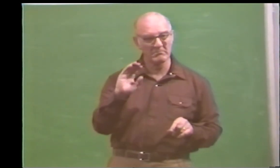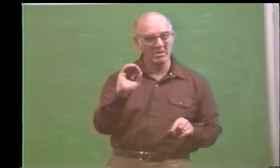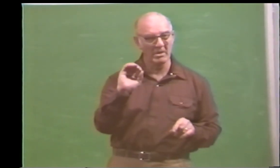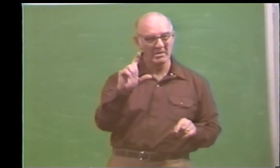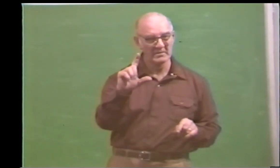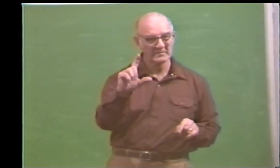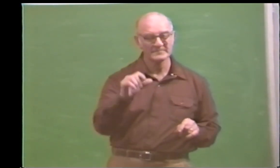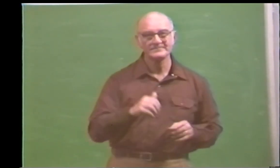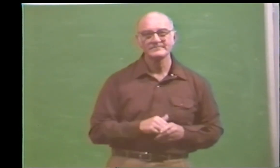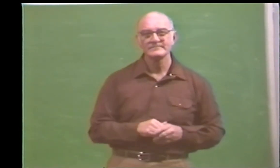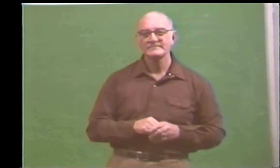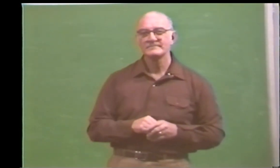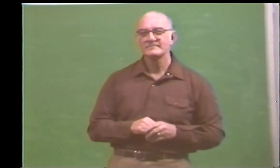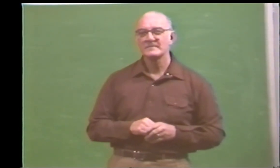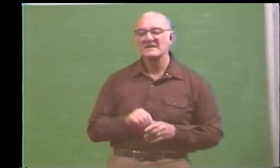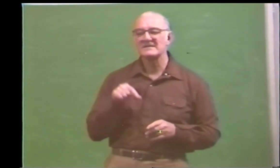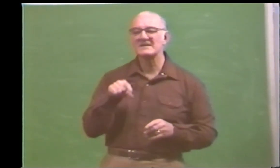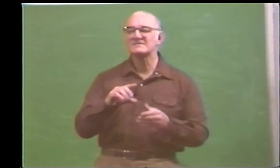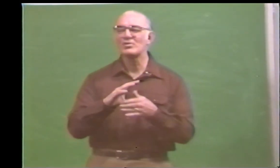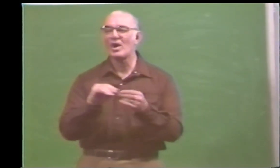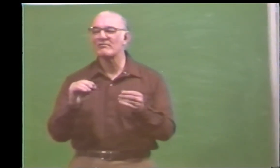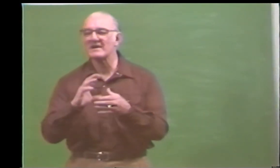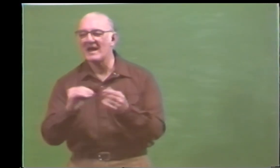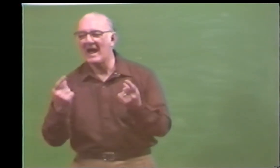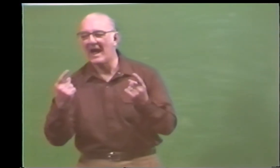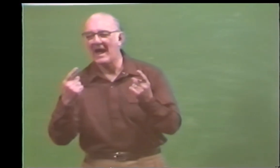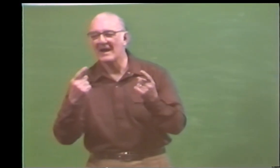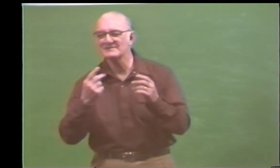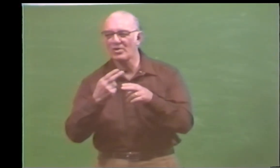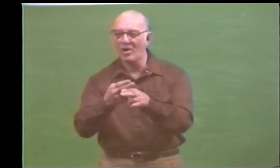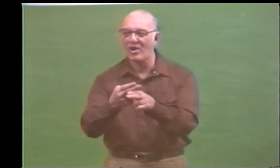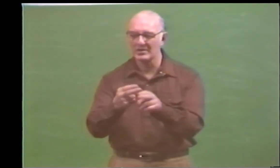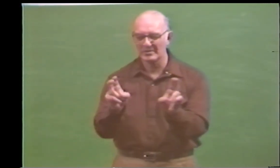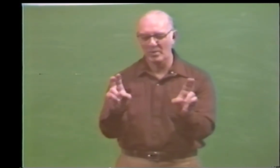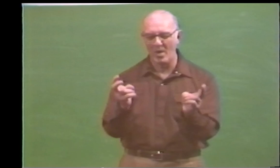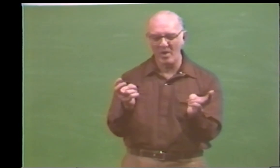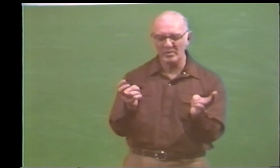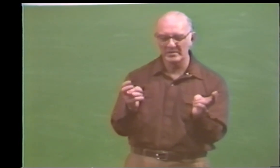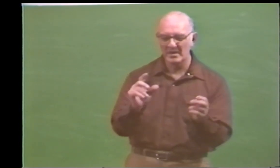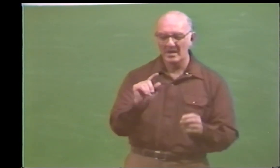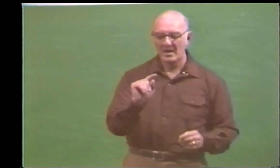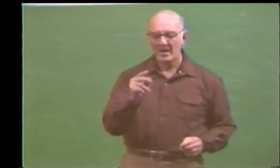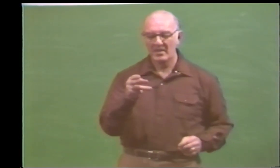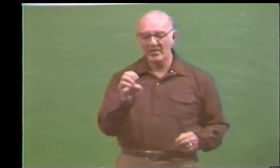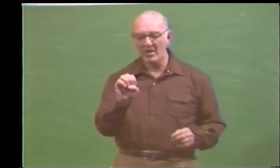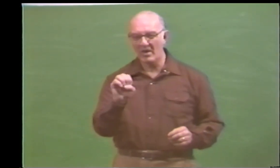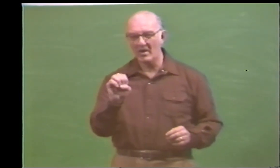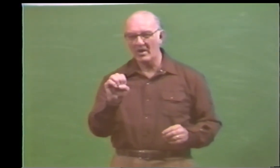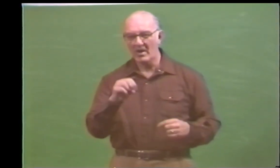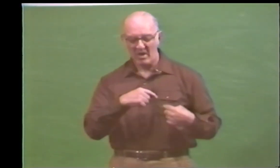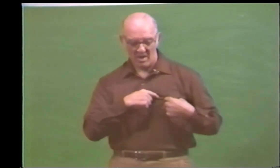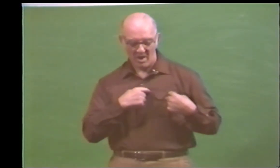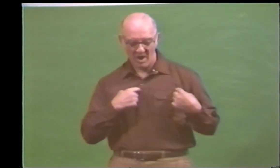symbol. This story is called, quote, "The